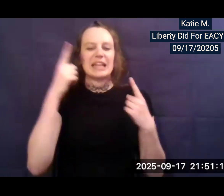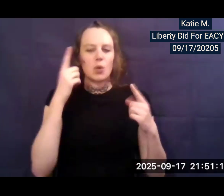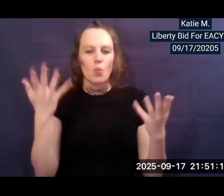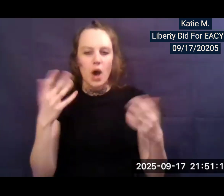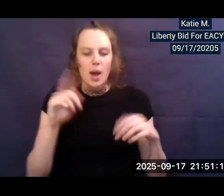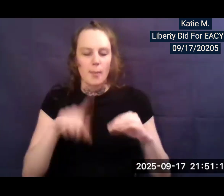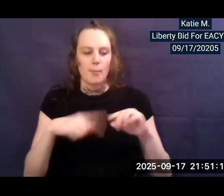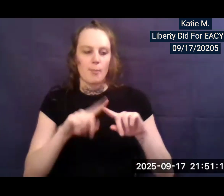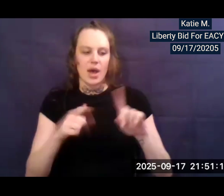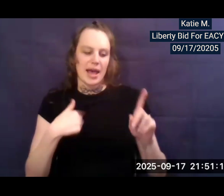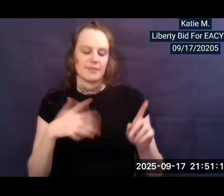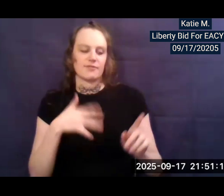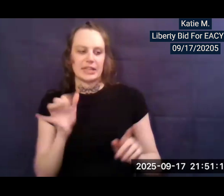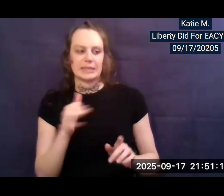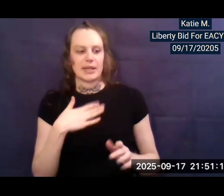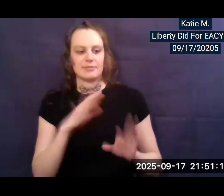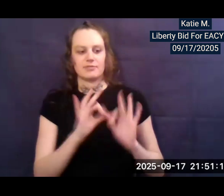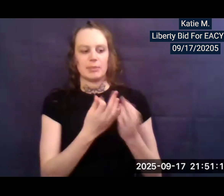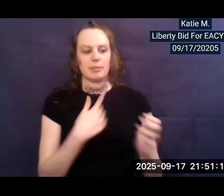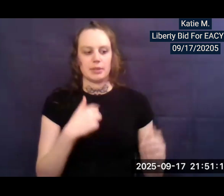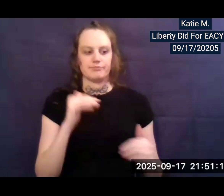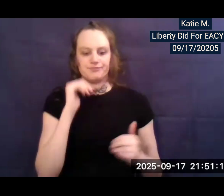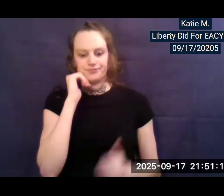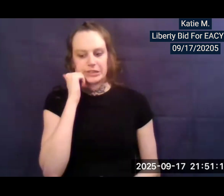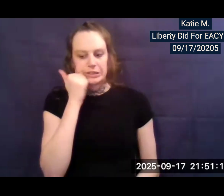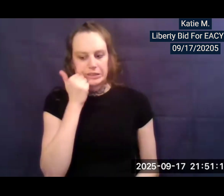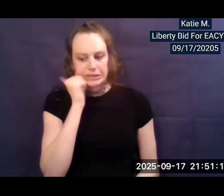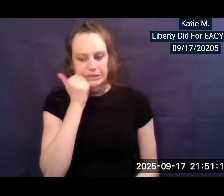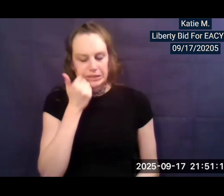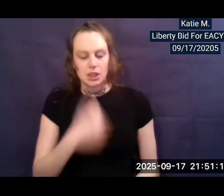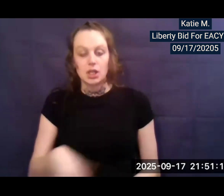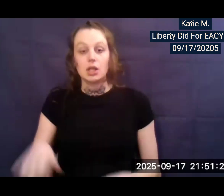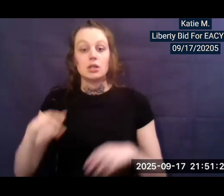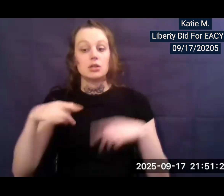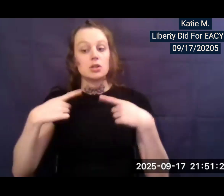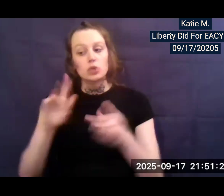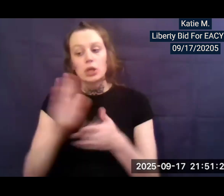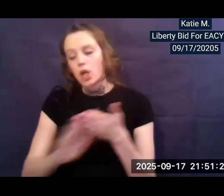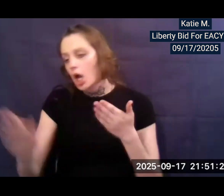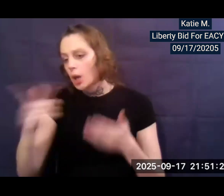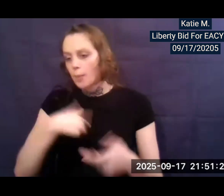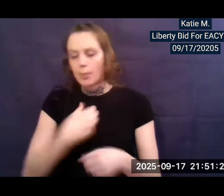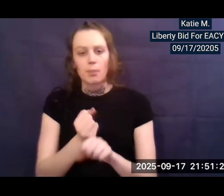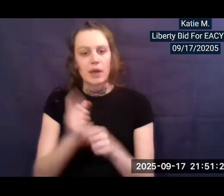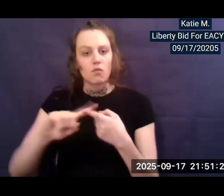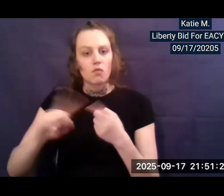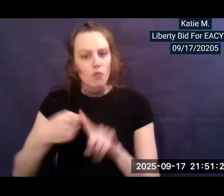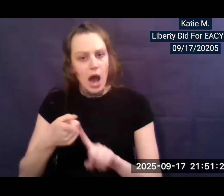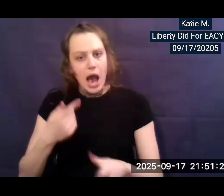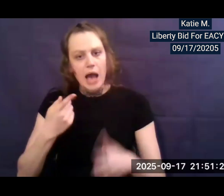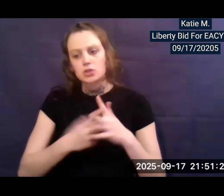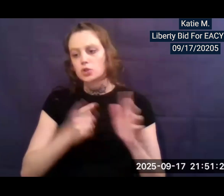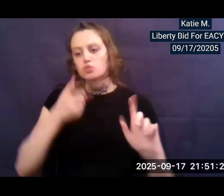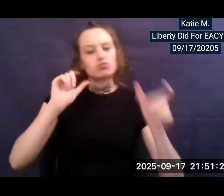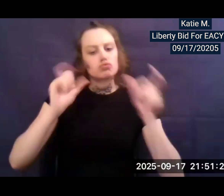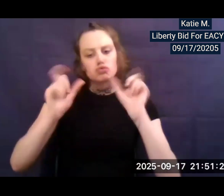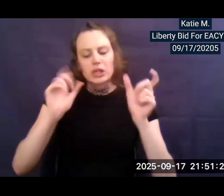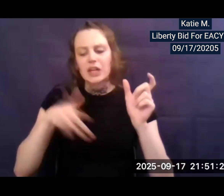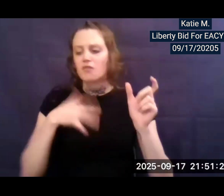eventually like I was able to make friends in college. I like started drinking. I thought like that was a cure basically. I after